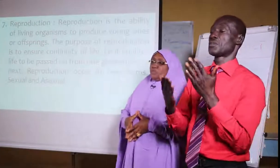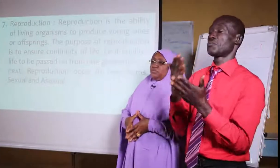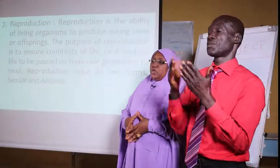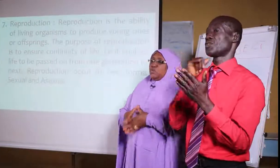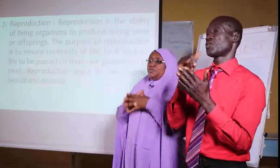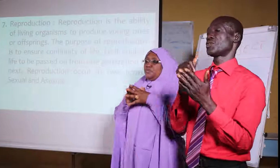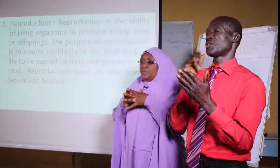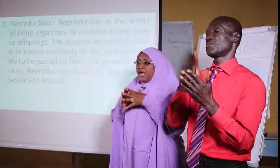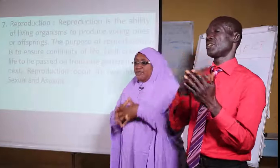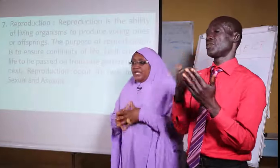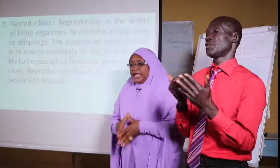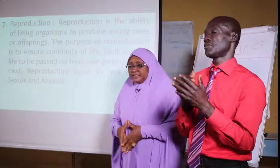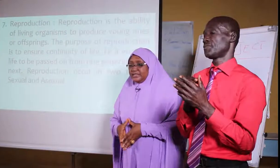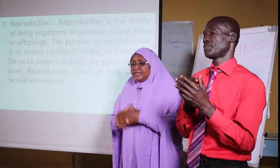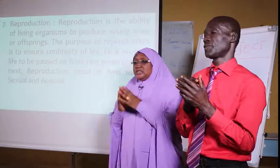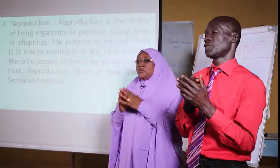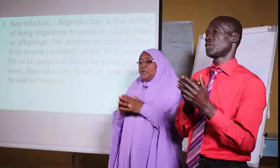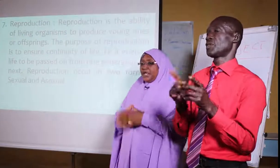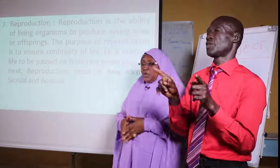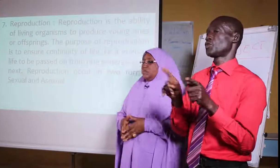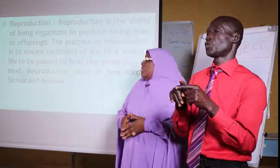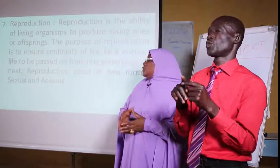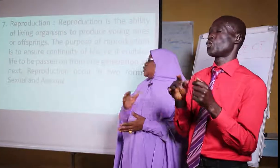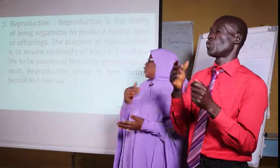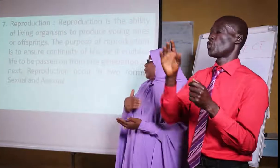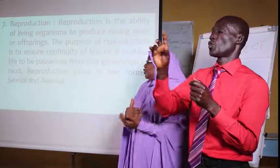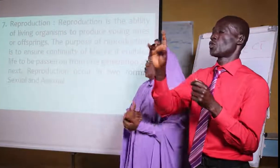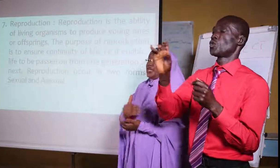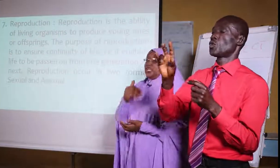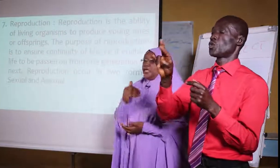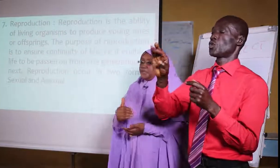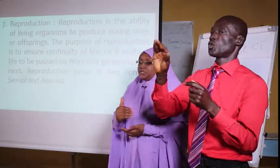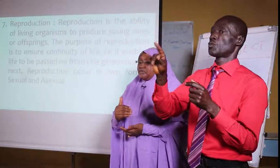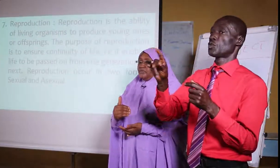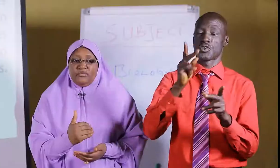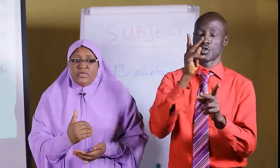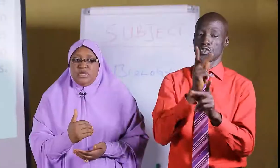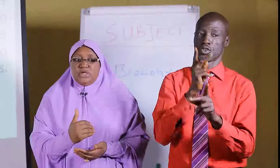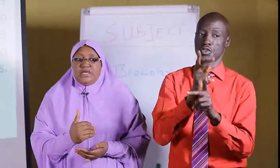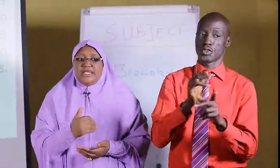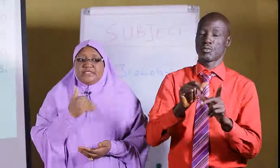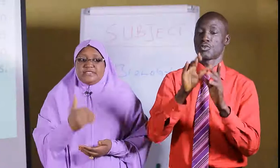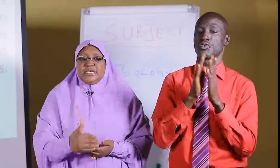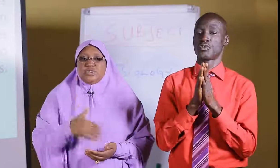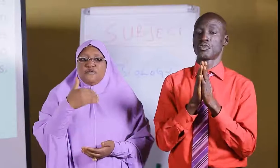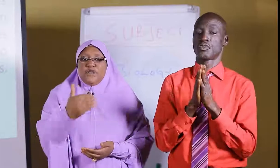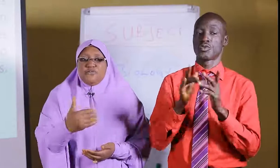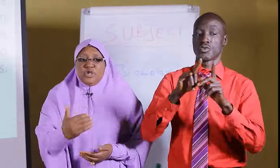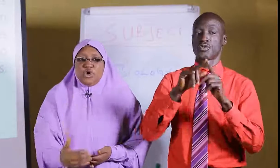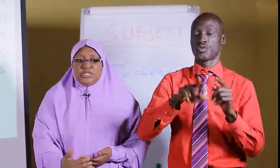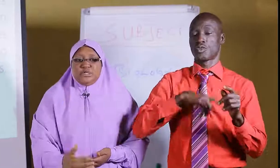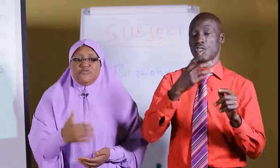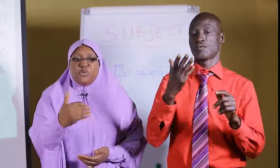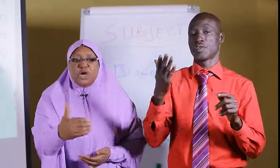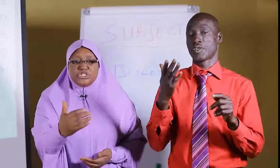by now. They will not have been in existence by now. So reproduction keeps the existence of